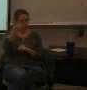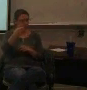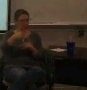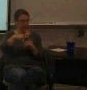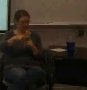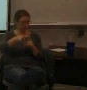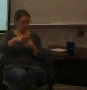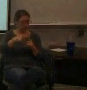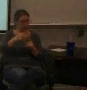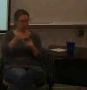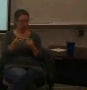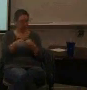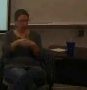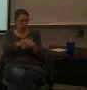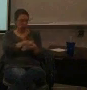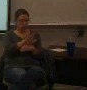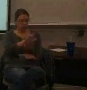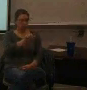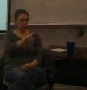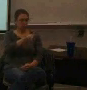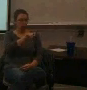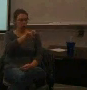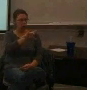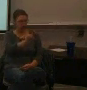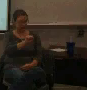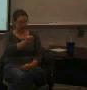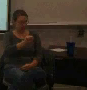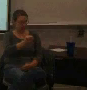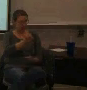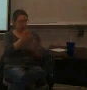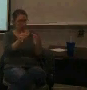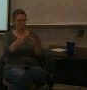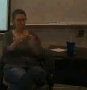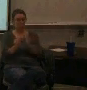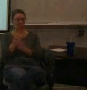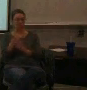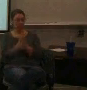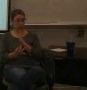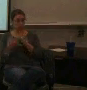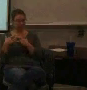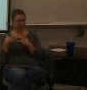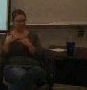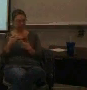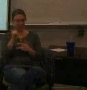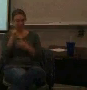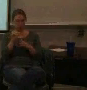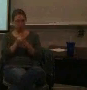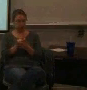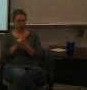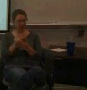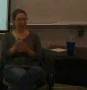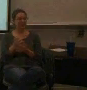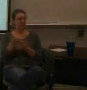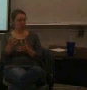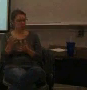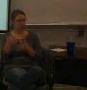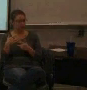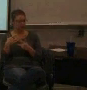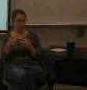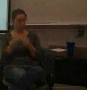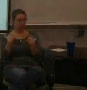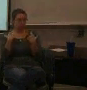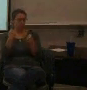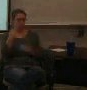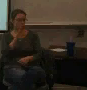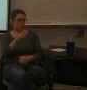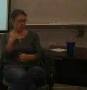temperatures and coat your arteries and such, right? Whereas plant oils tend not to do that so much. They tend to be more healthy for your